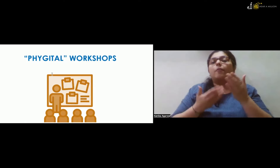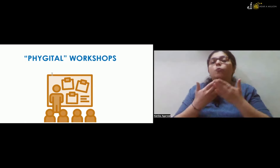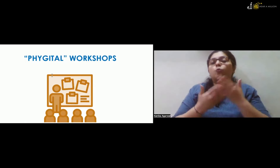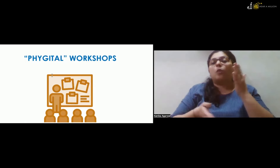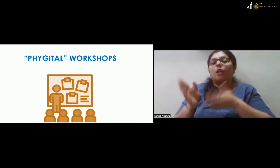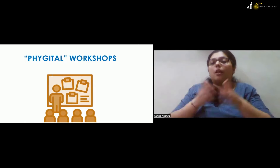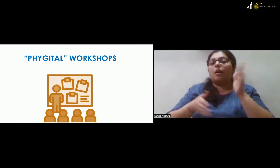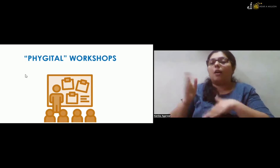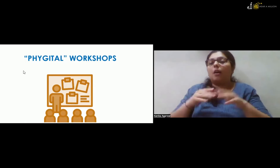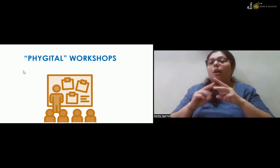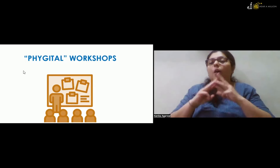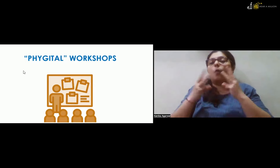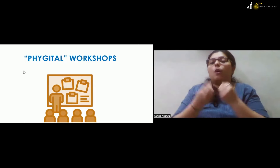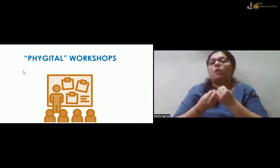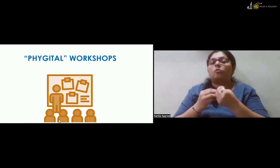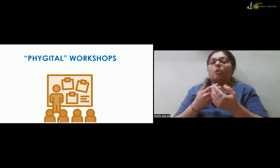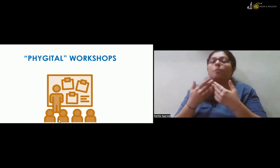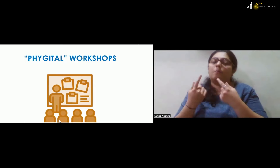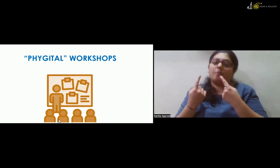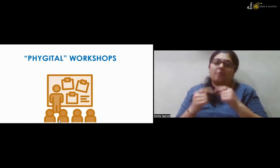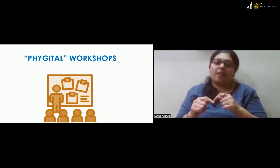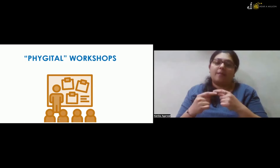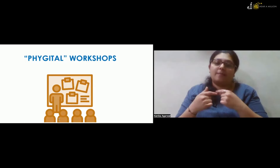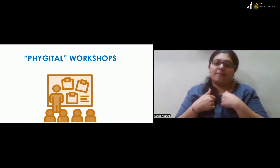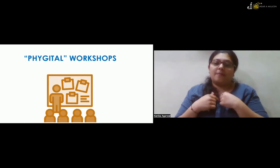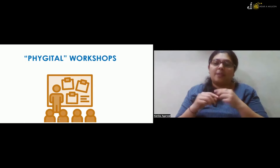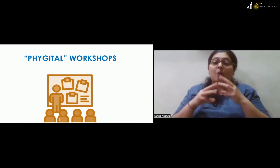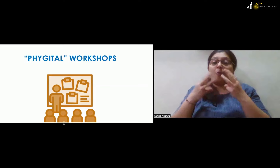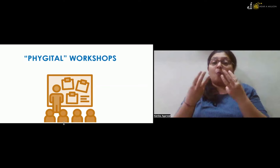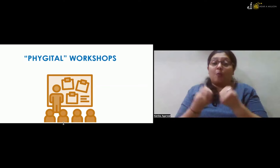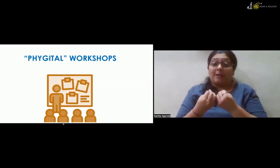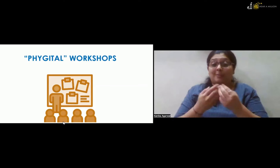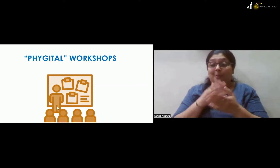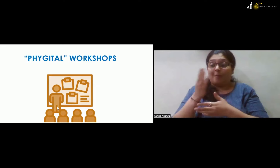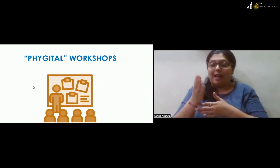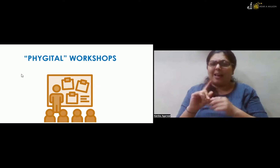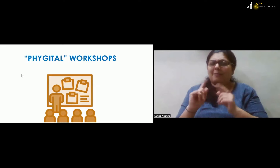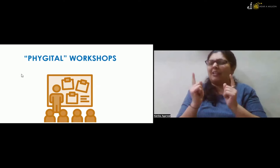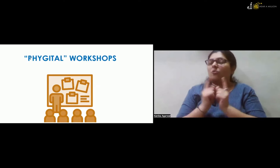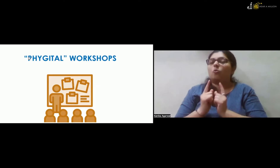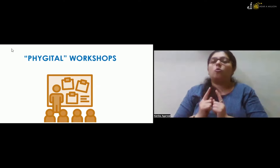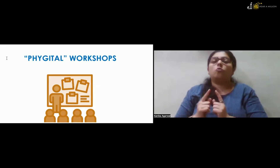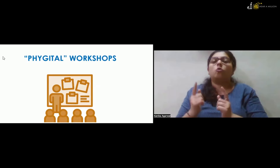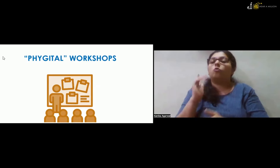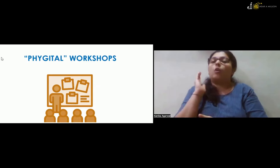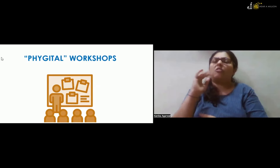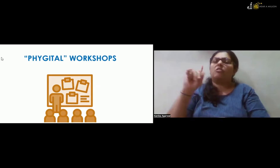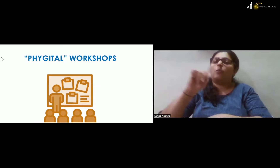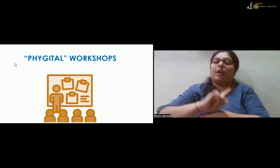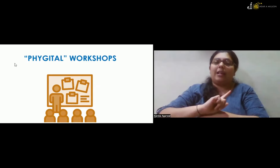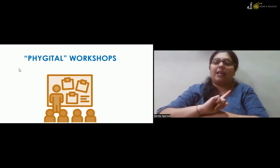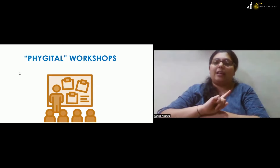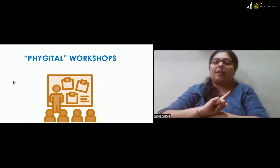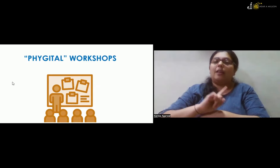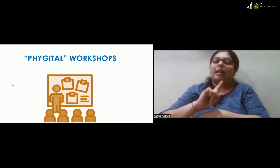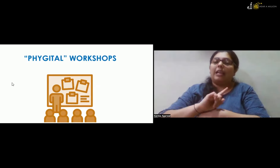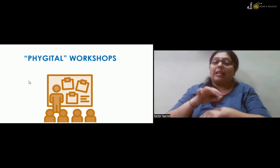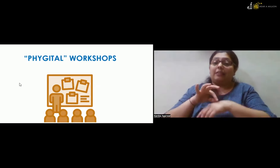is the deaf education system still not improving? That's when we started thinking about workshops.